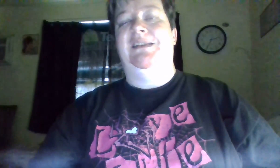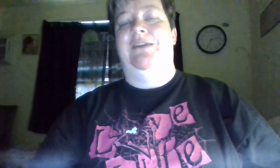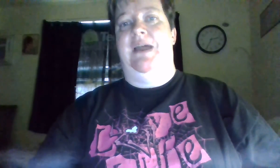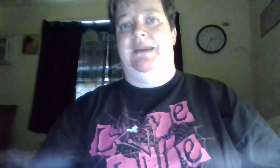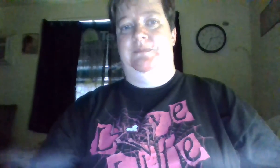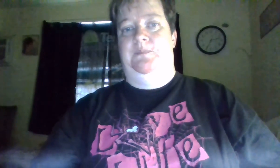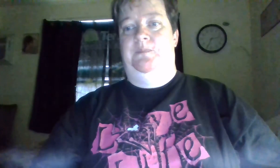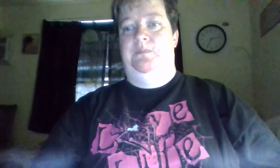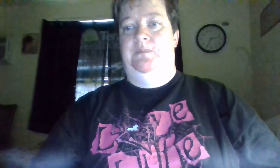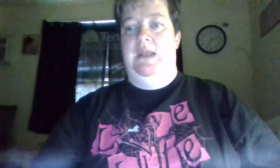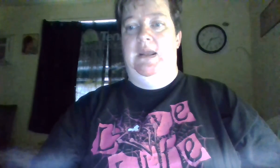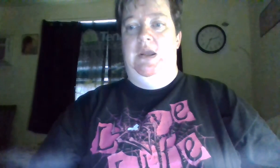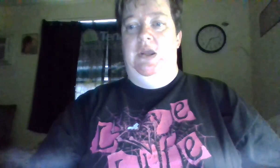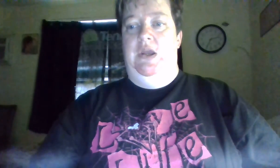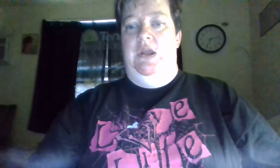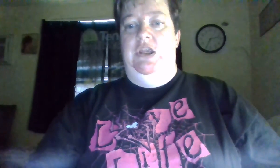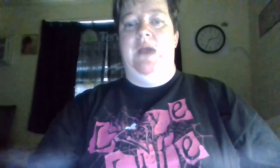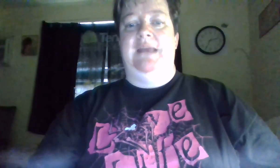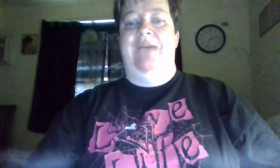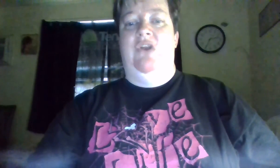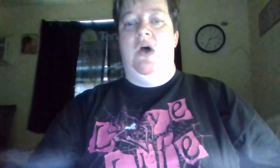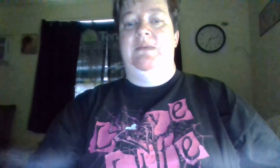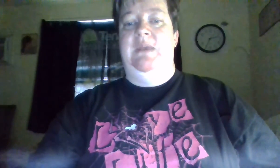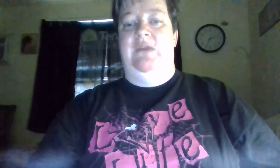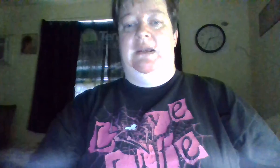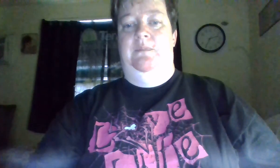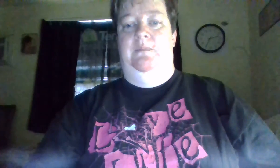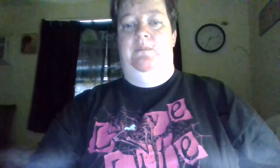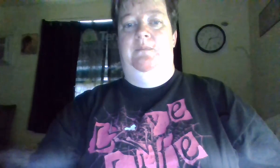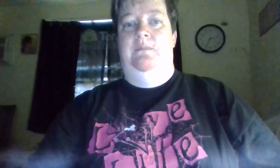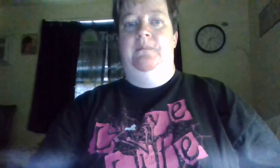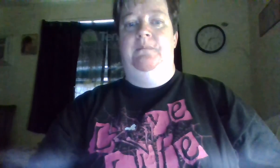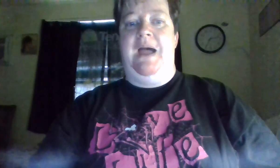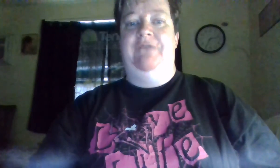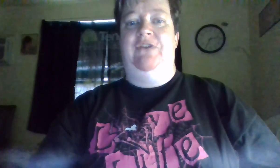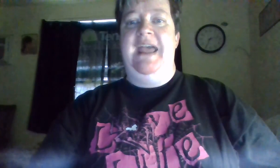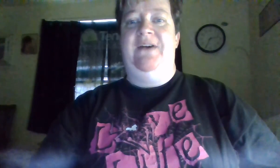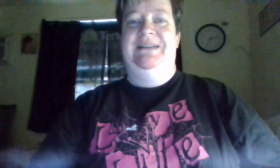live like it. You guys have an awesome evening. Bye for now.